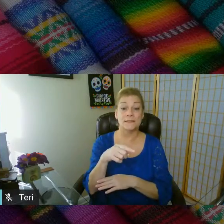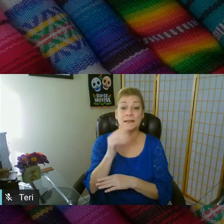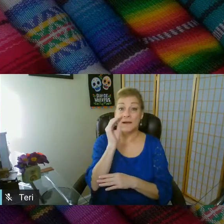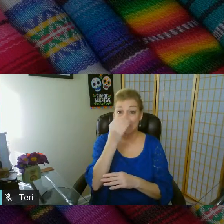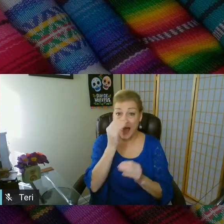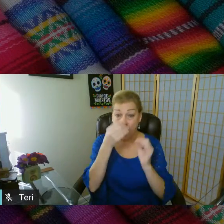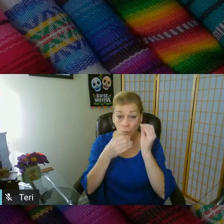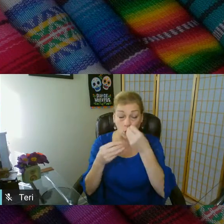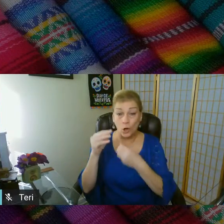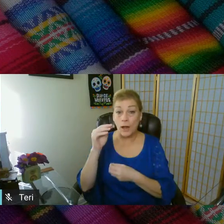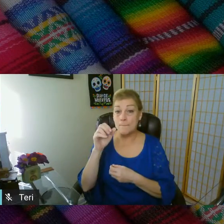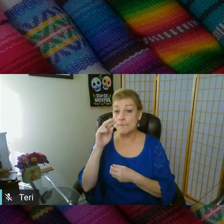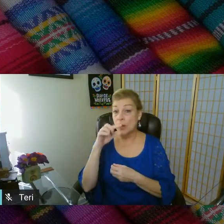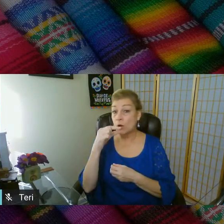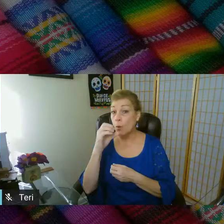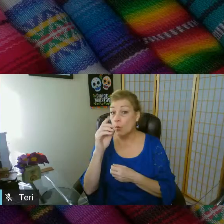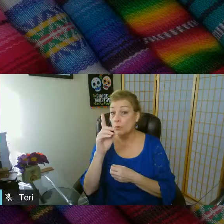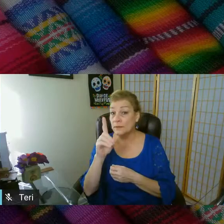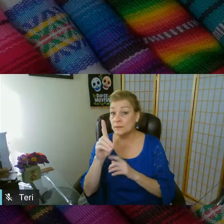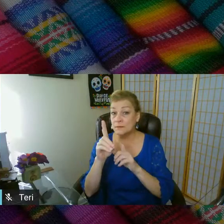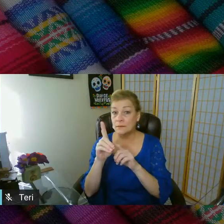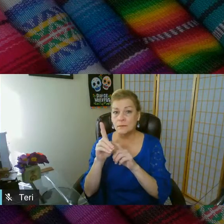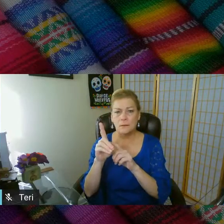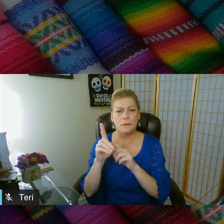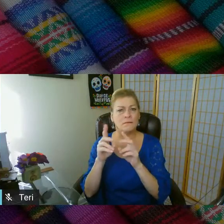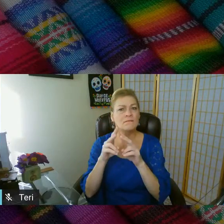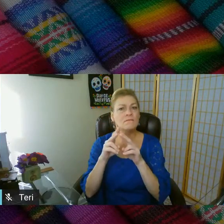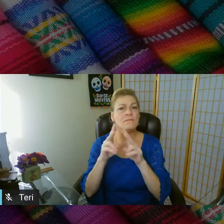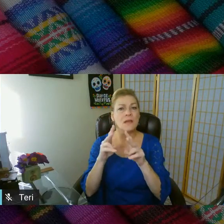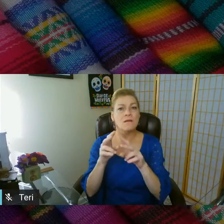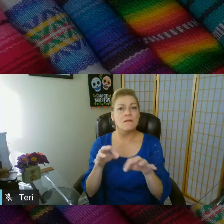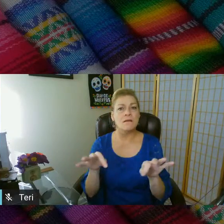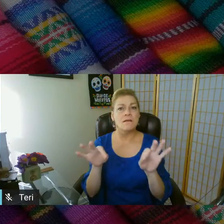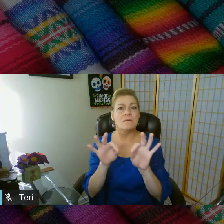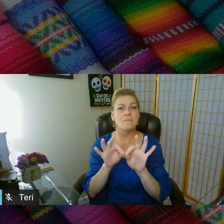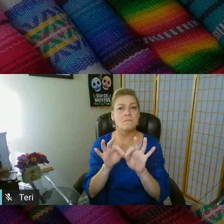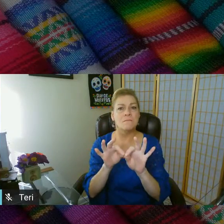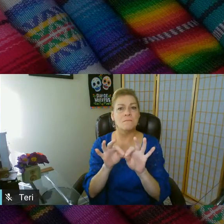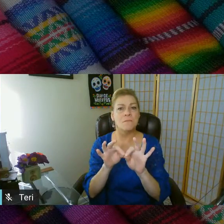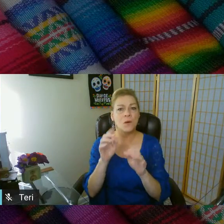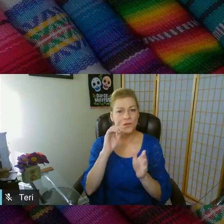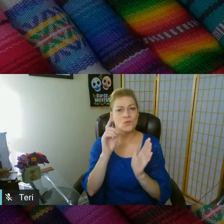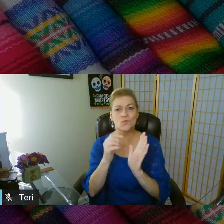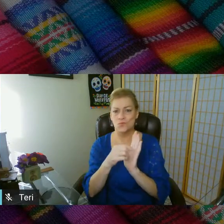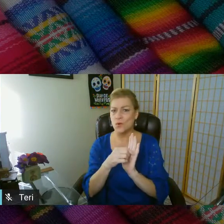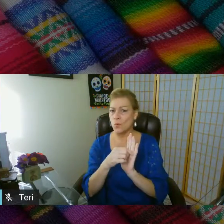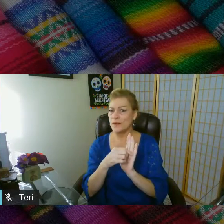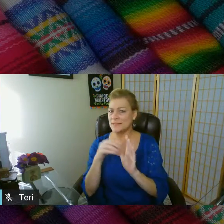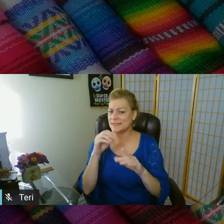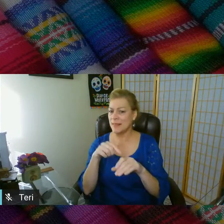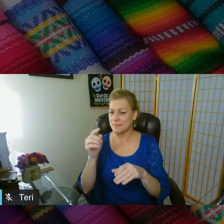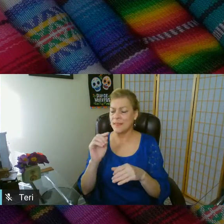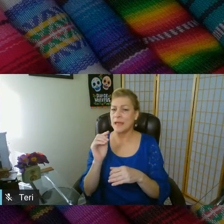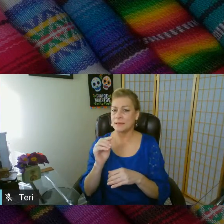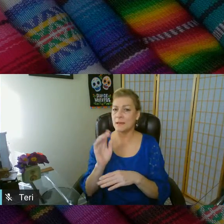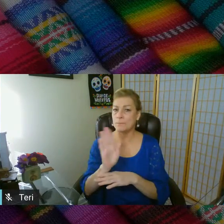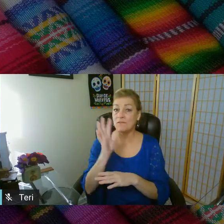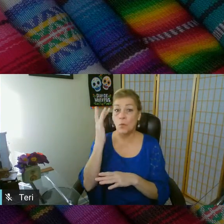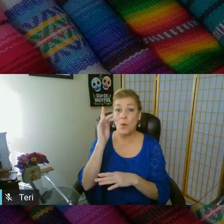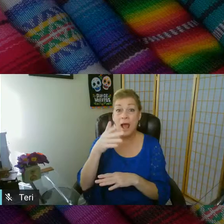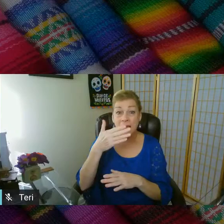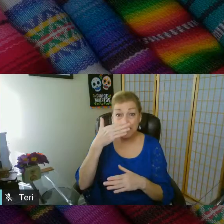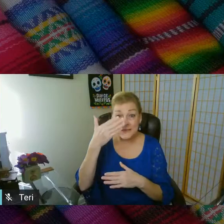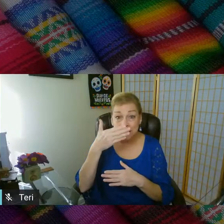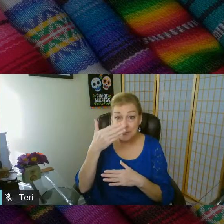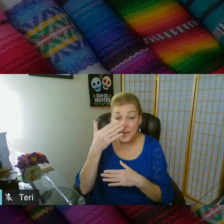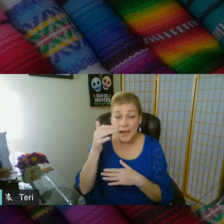and over here. And those are very important. And you notice them in the movie Coco also, because the fragrance of